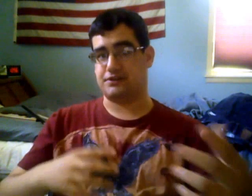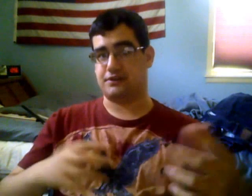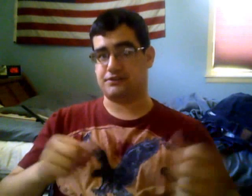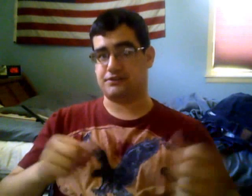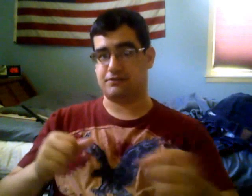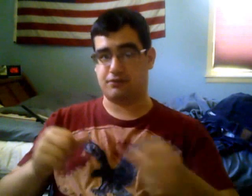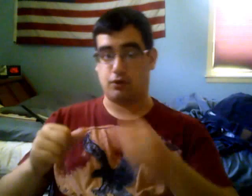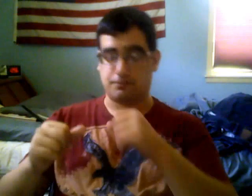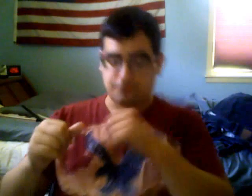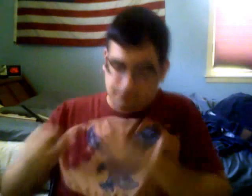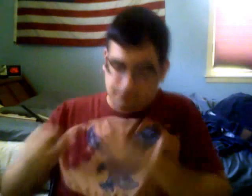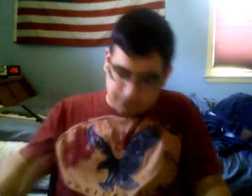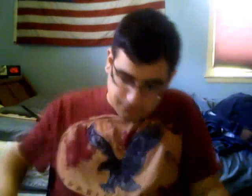in 1974.